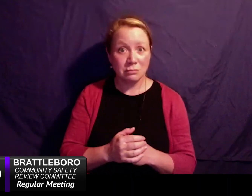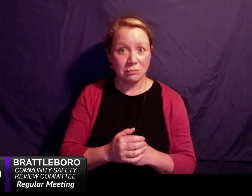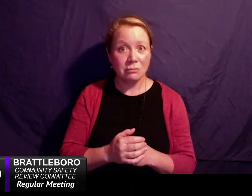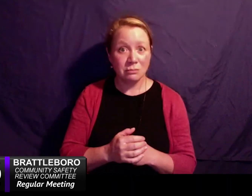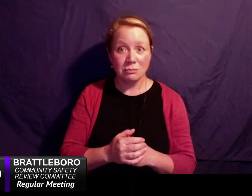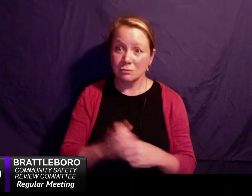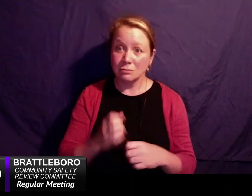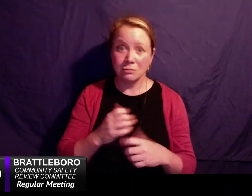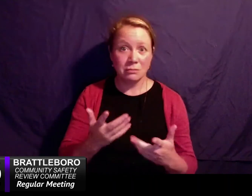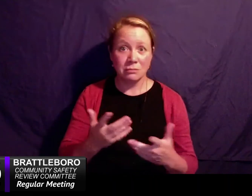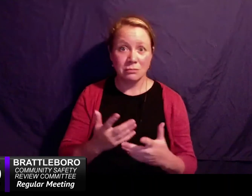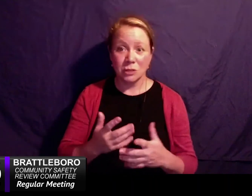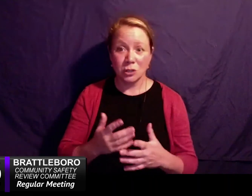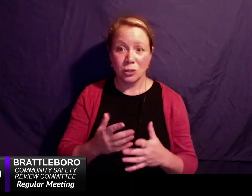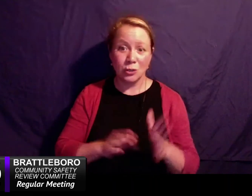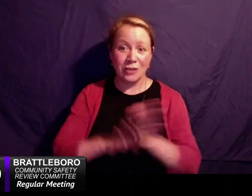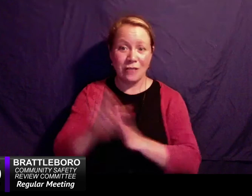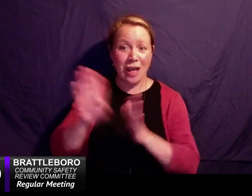beautiful report